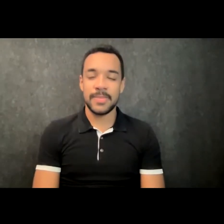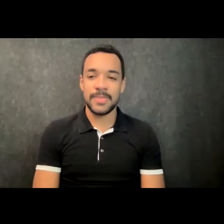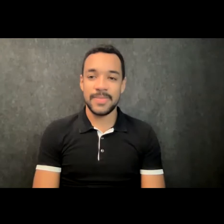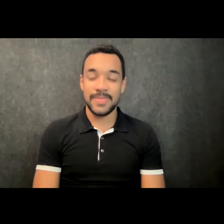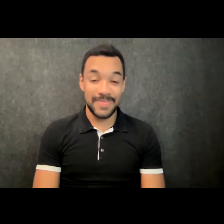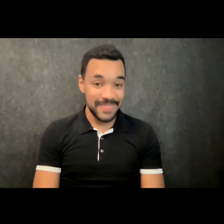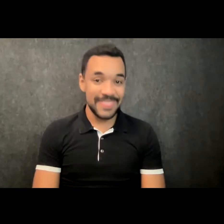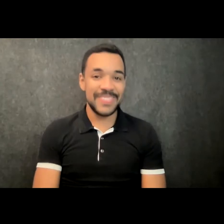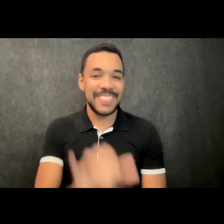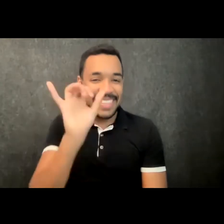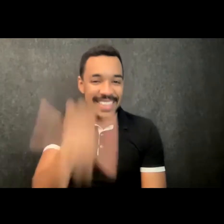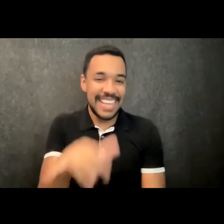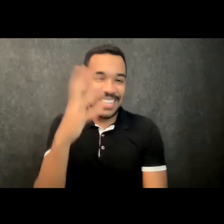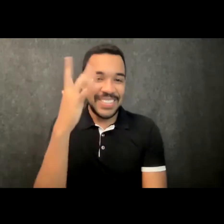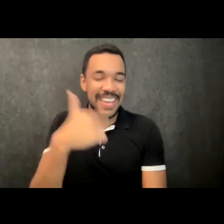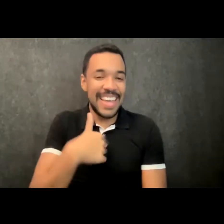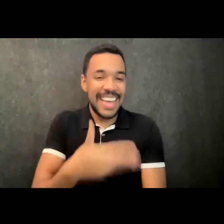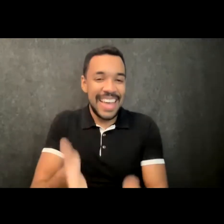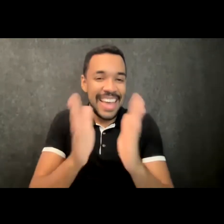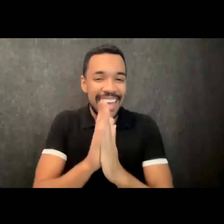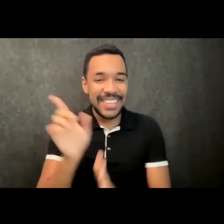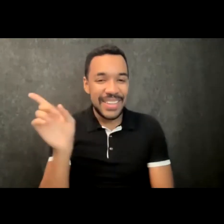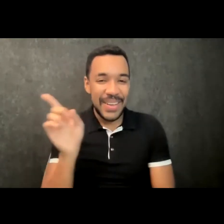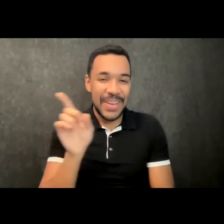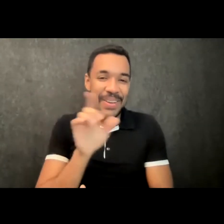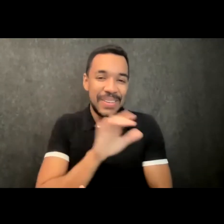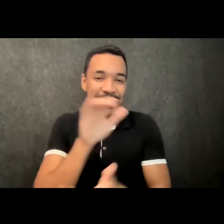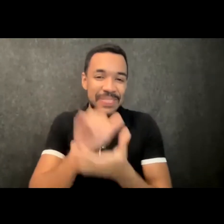That's why I asked her to marry me, y'all.